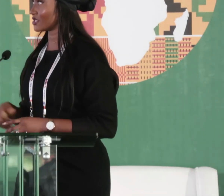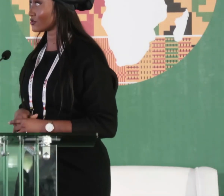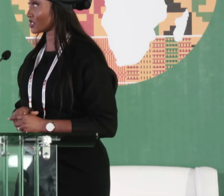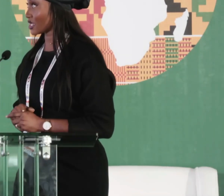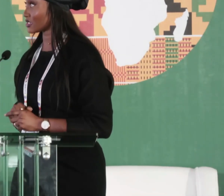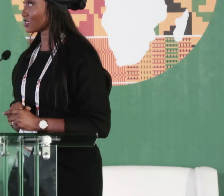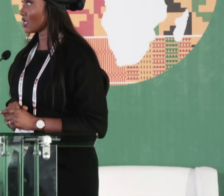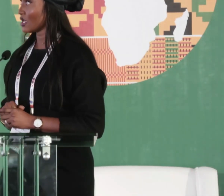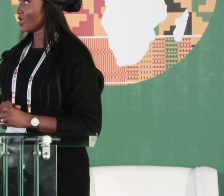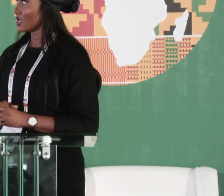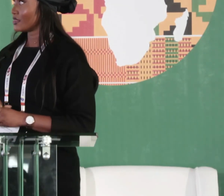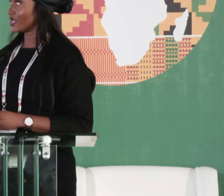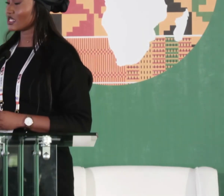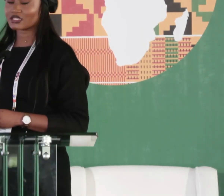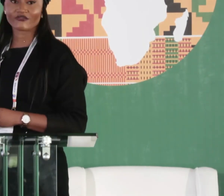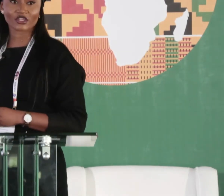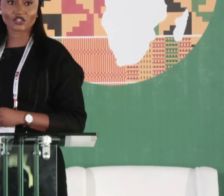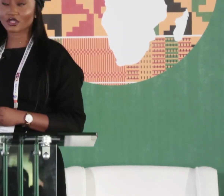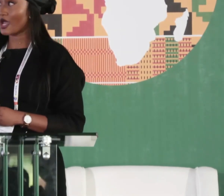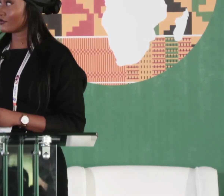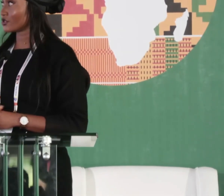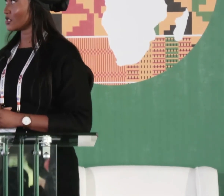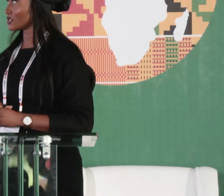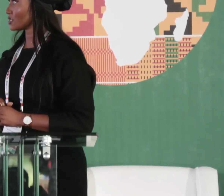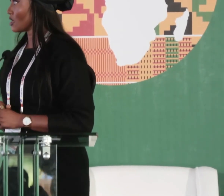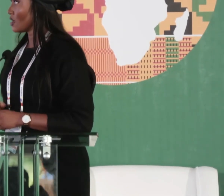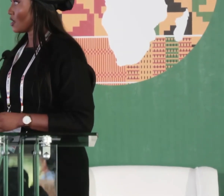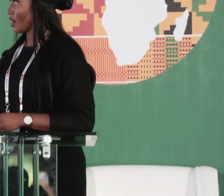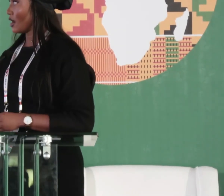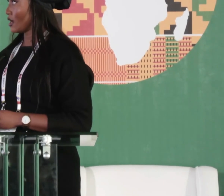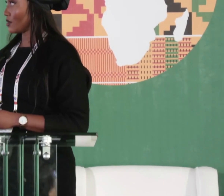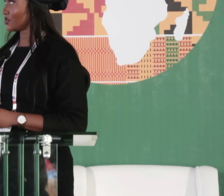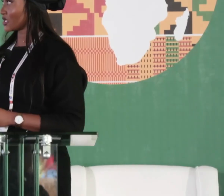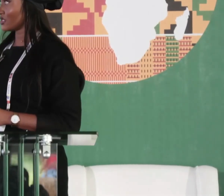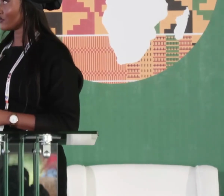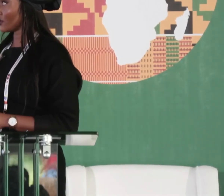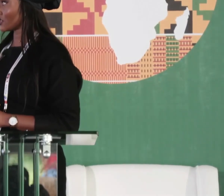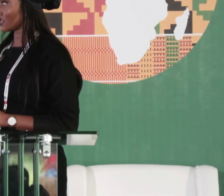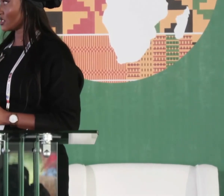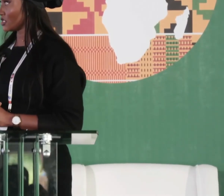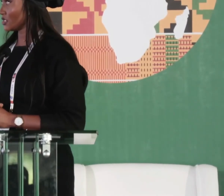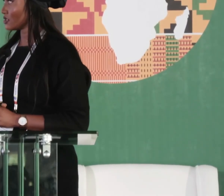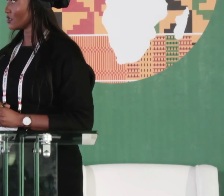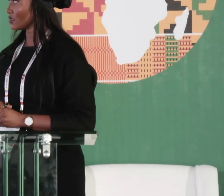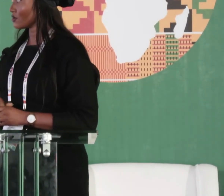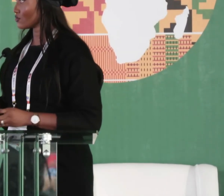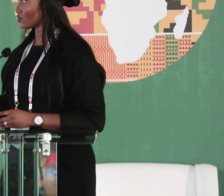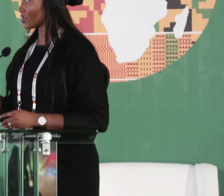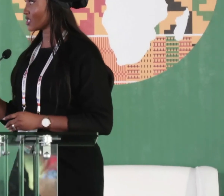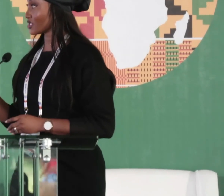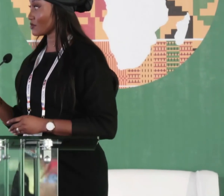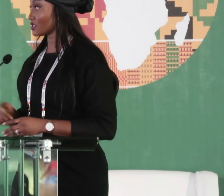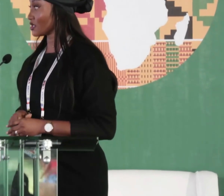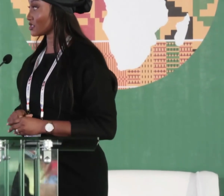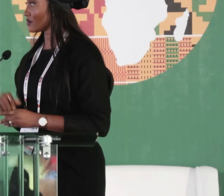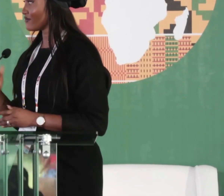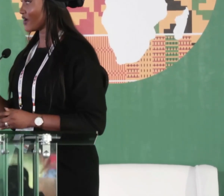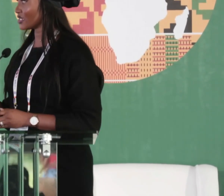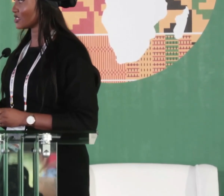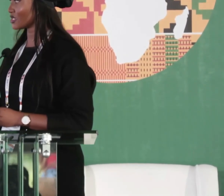Plateau State, the intervention approaches, objectives of the study, research